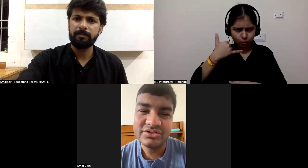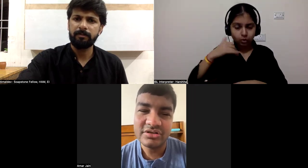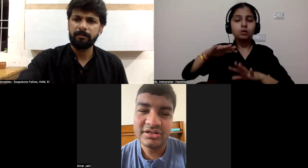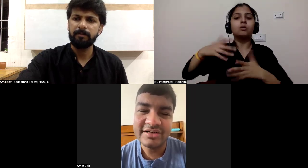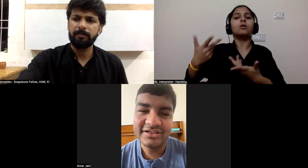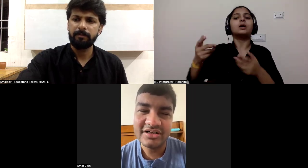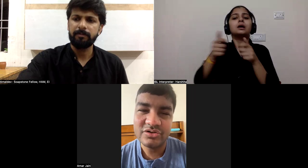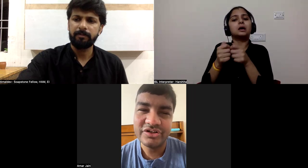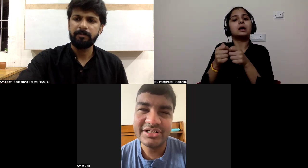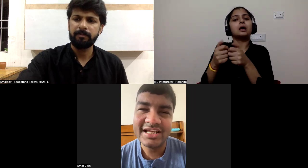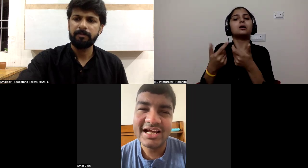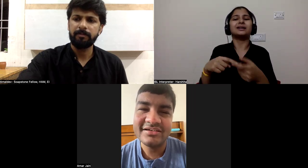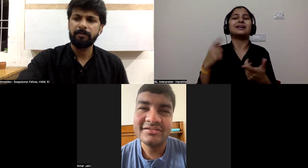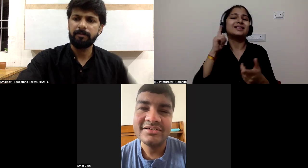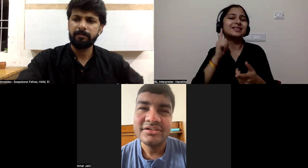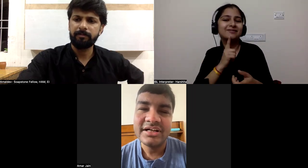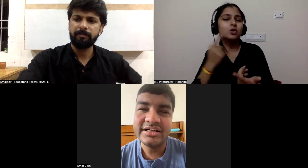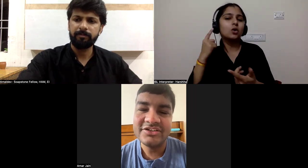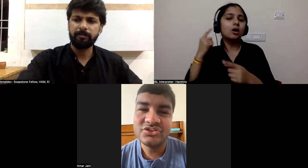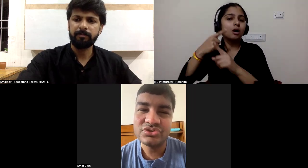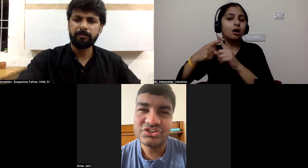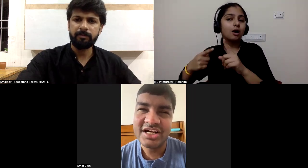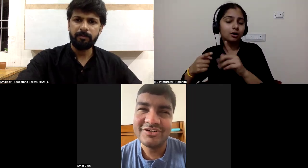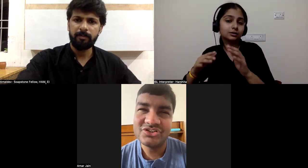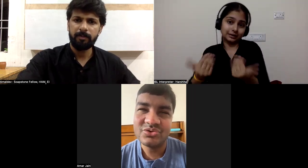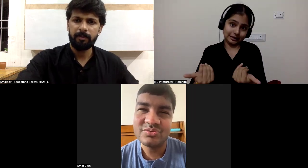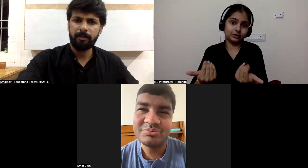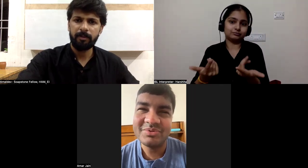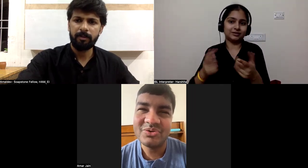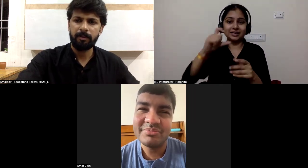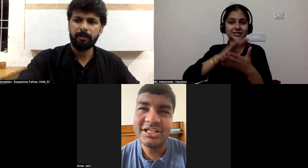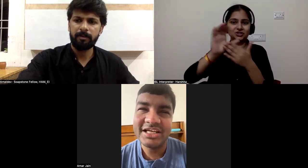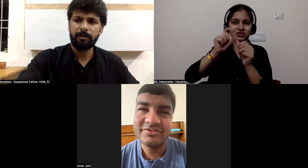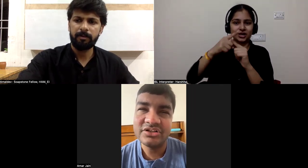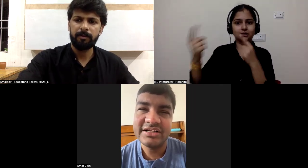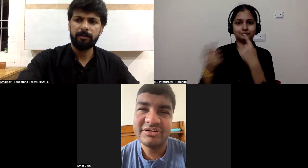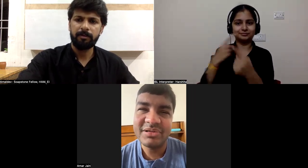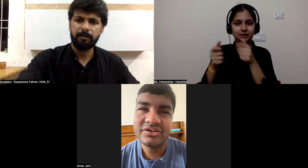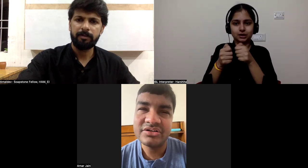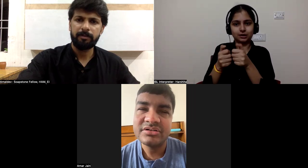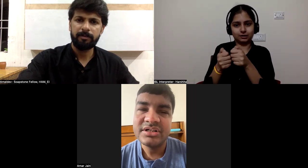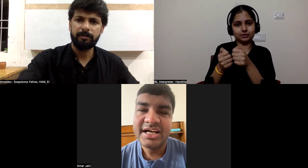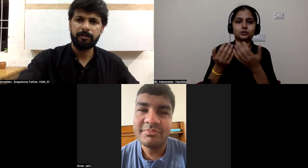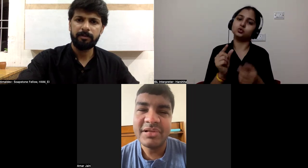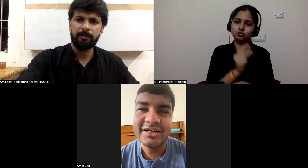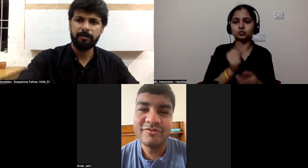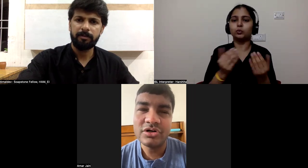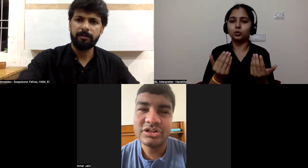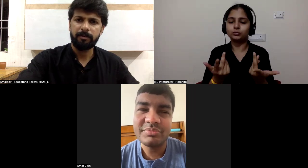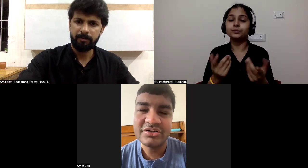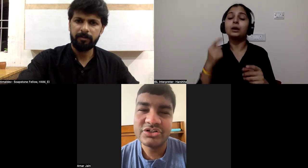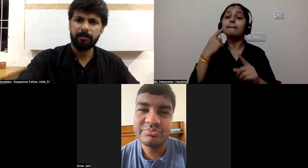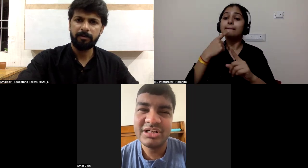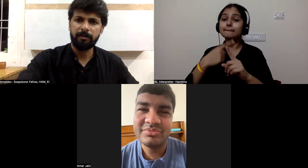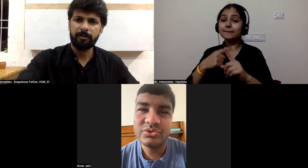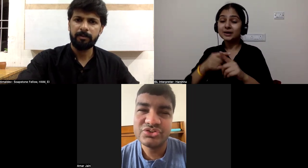who's deaf and hard of hearing can at least use the chat feature to be able to communicate with the delivery partner. And by default,